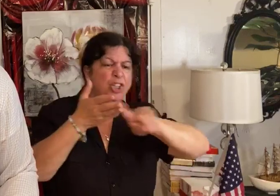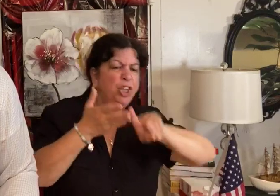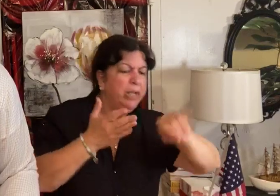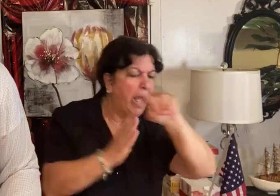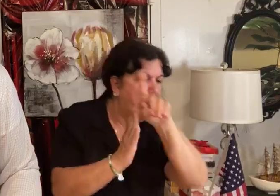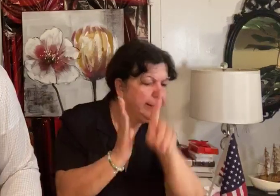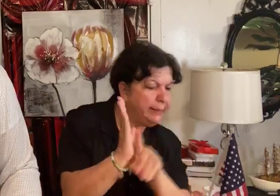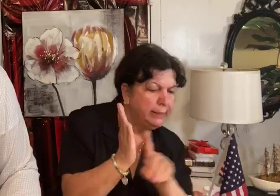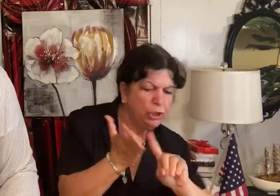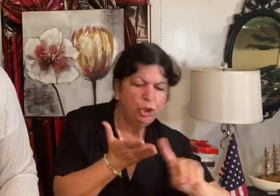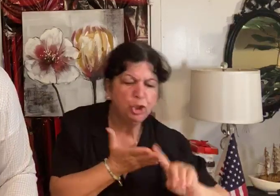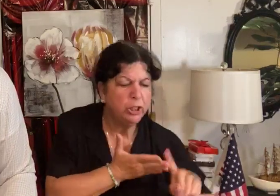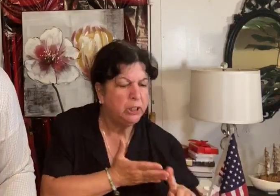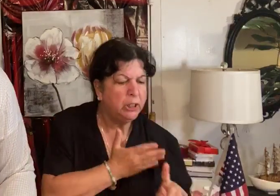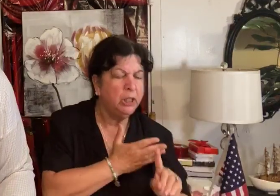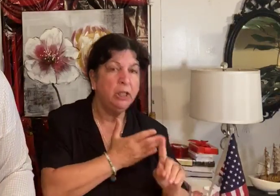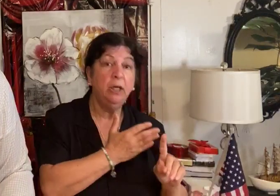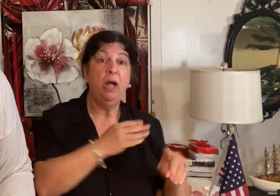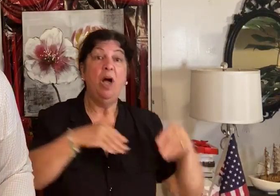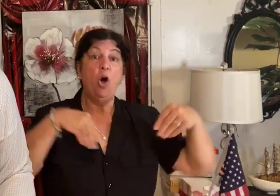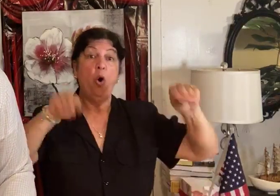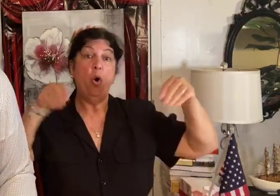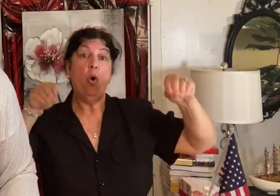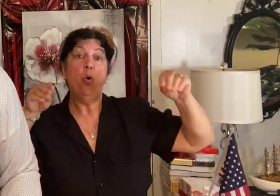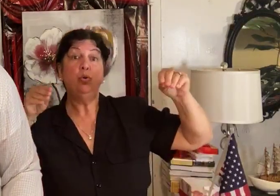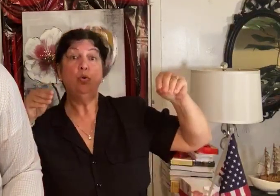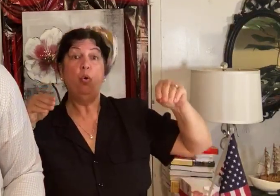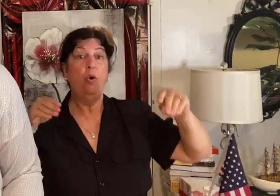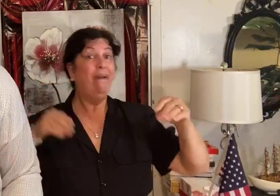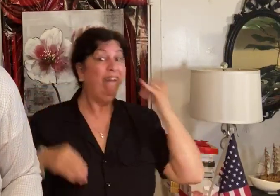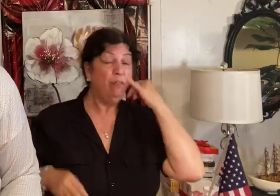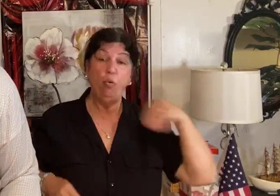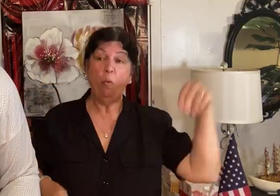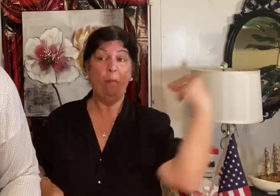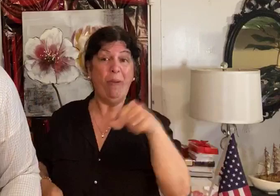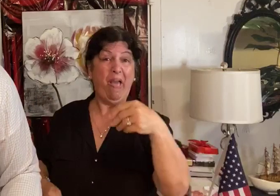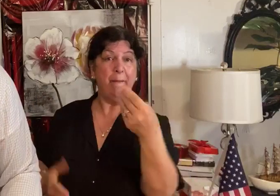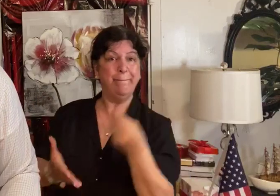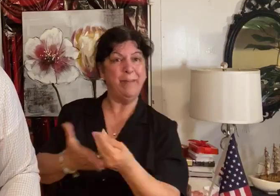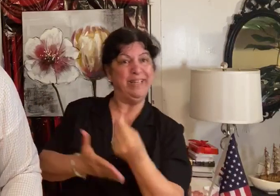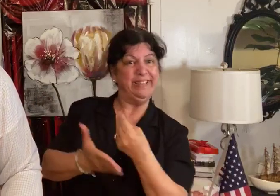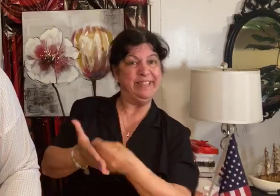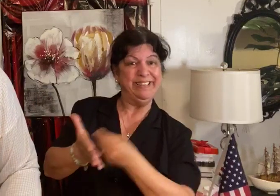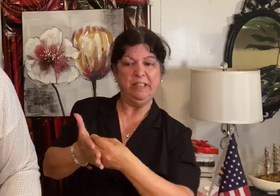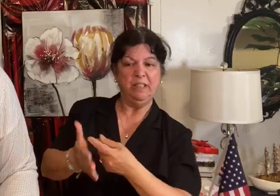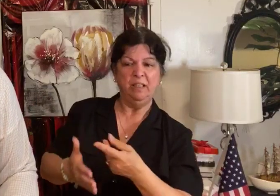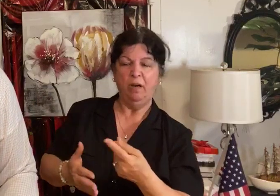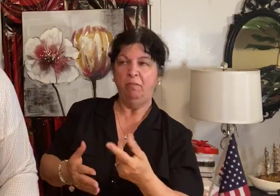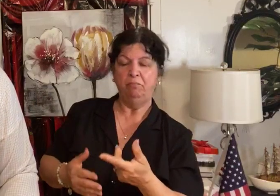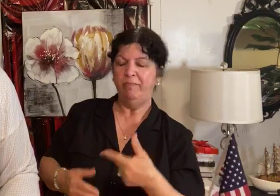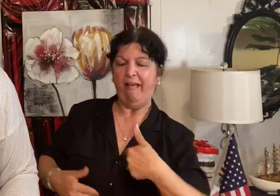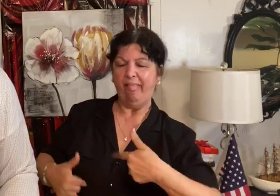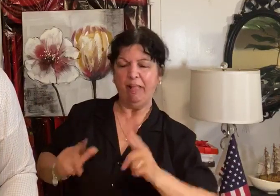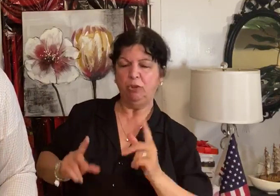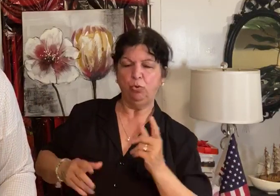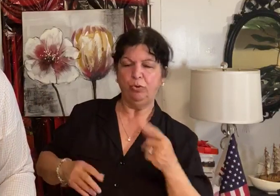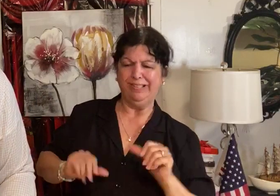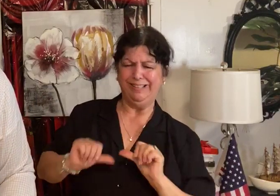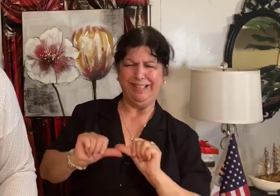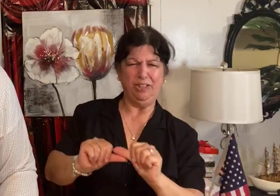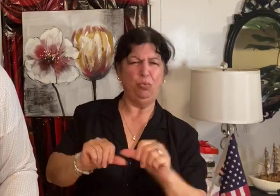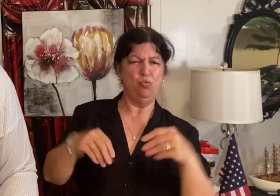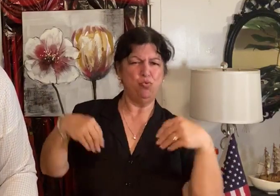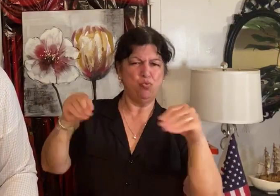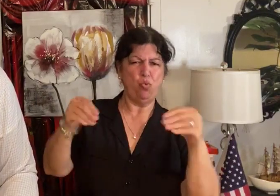IDs. They're extorting business owners. If you don't pay this money, you know, we're not going to let you continue to do business